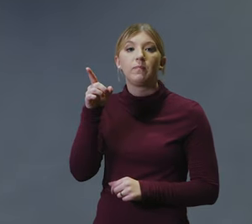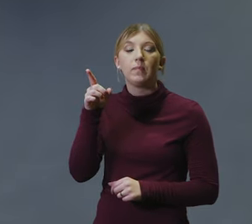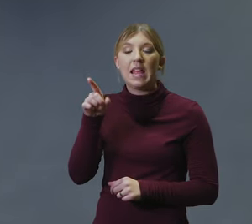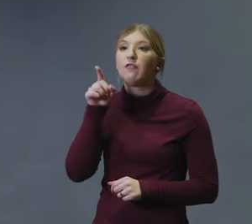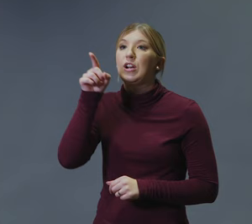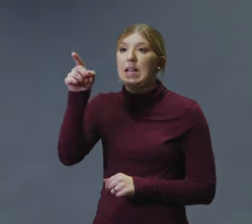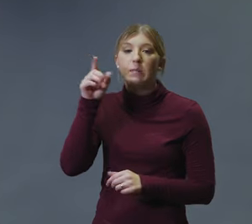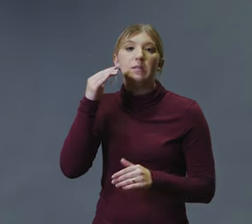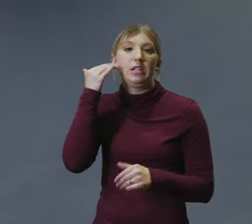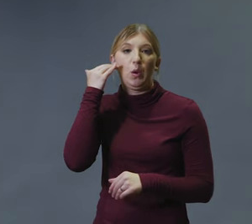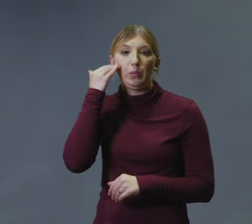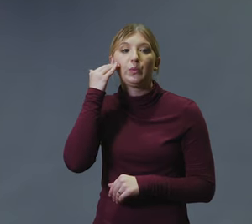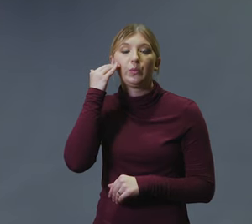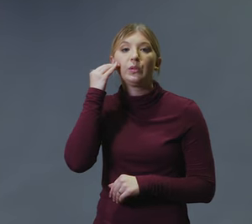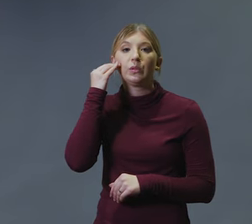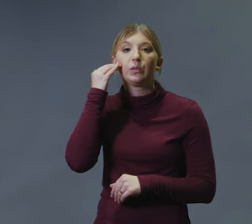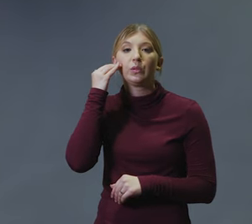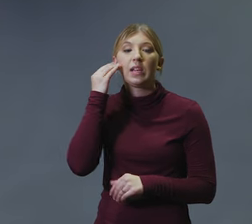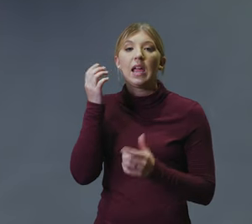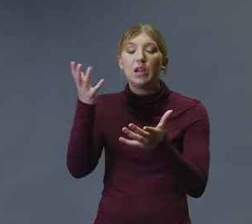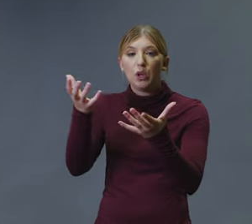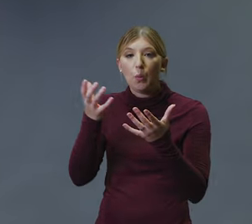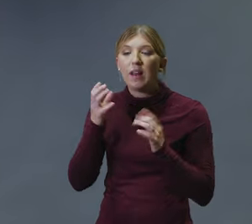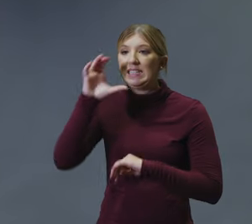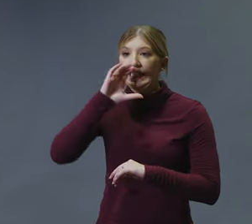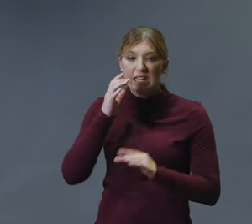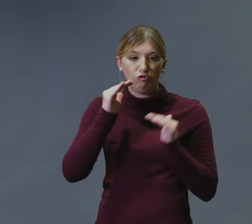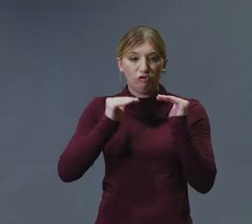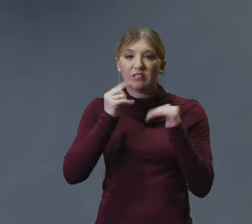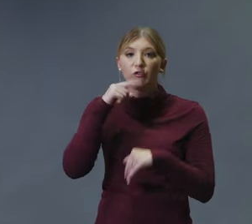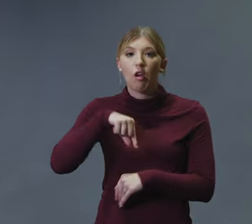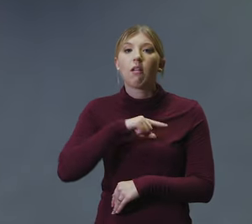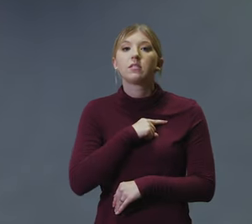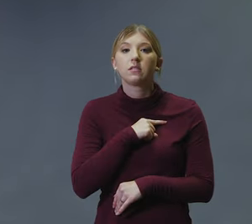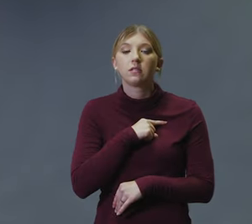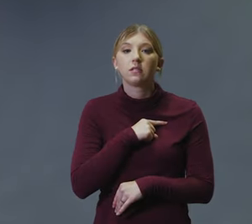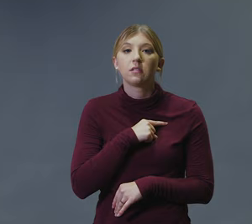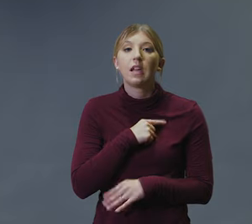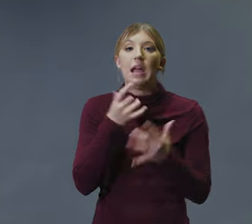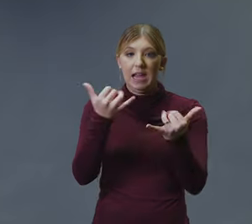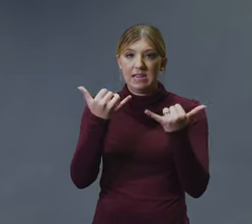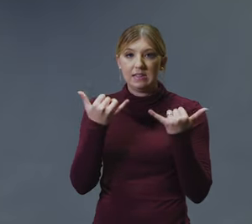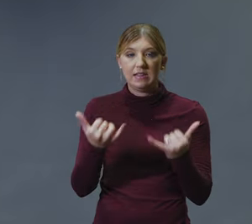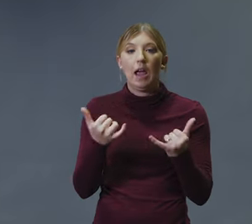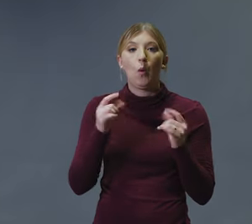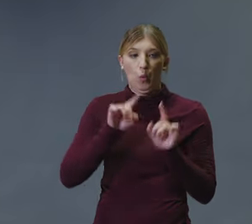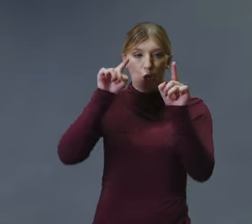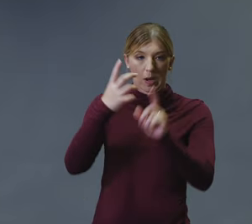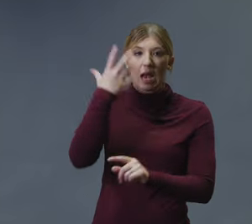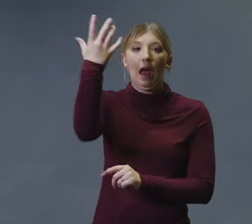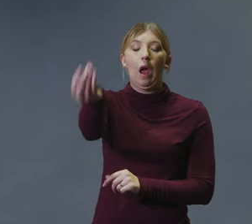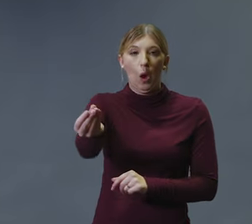known. Jesus came to seek justice for us personally, and now we're going out to others